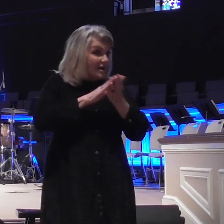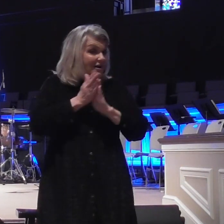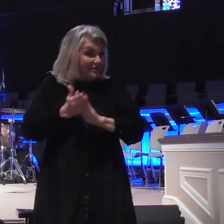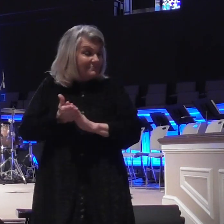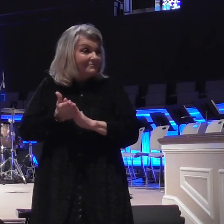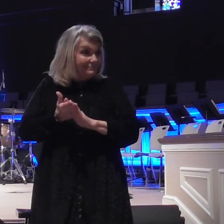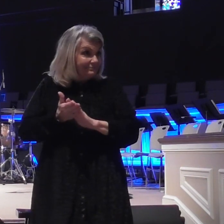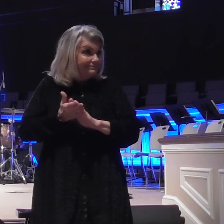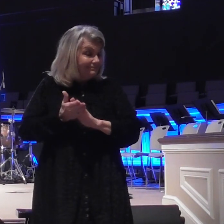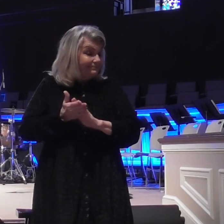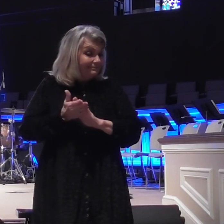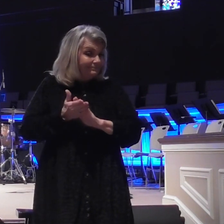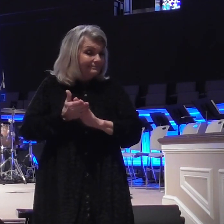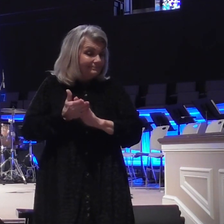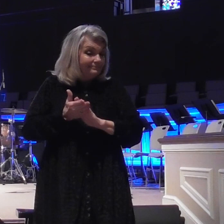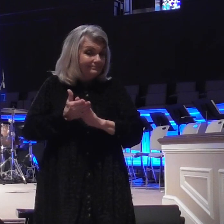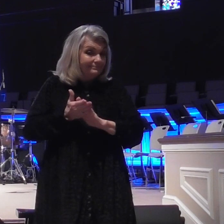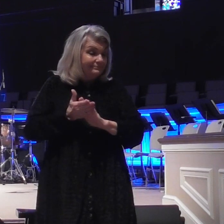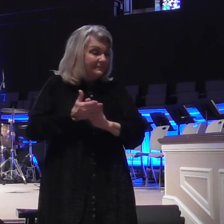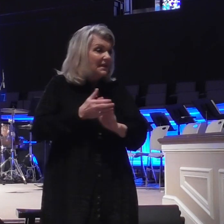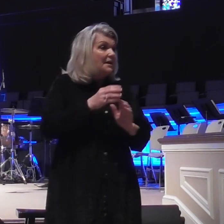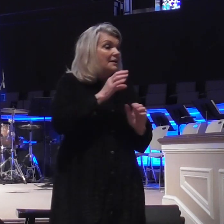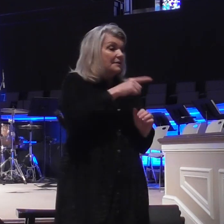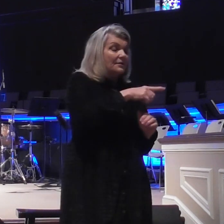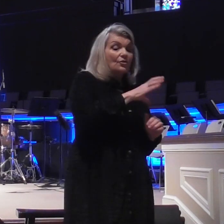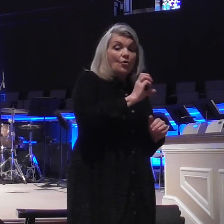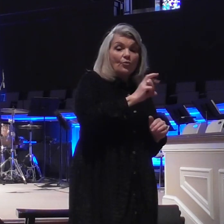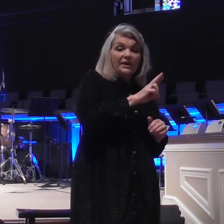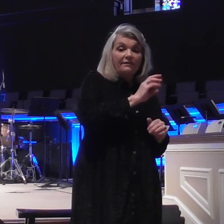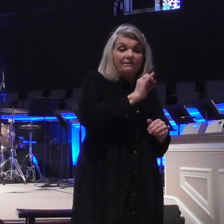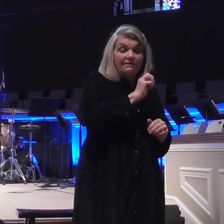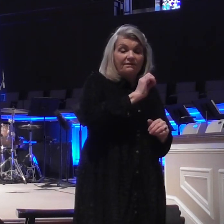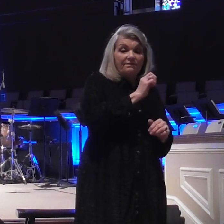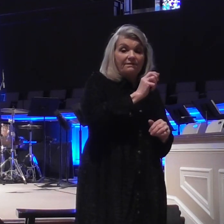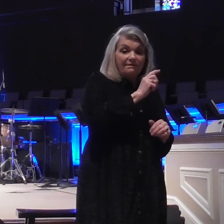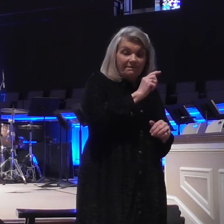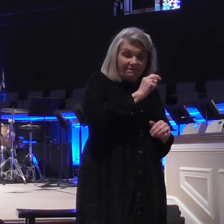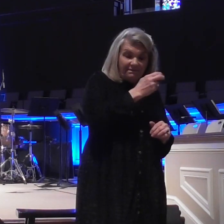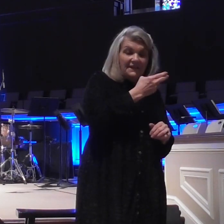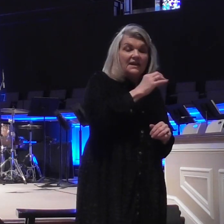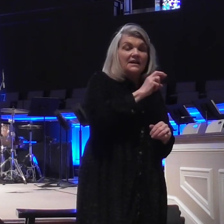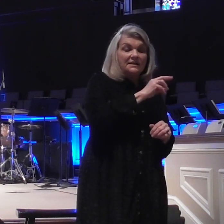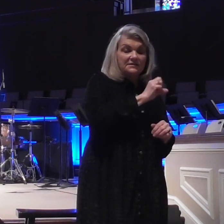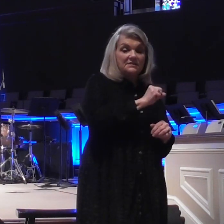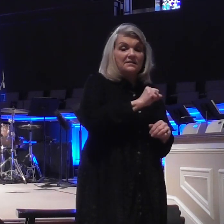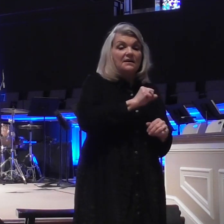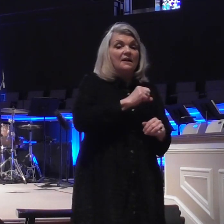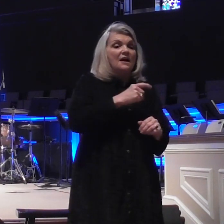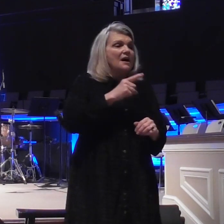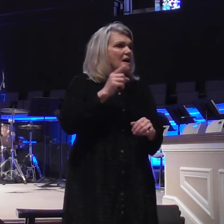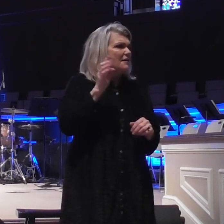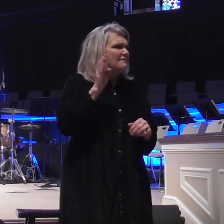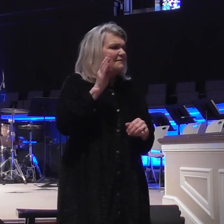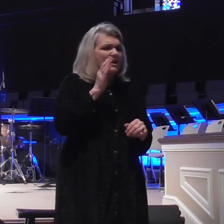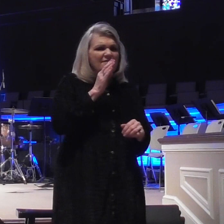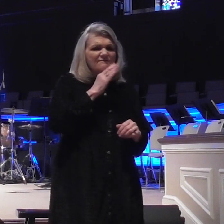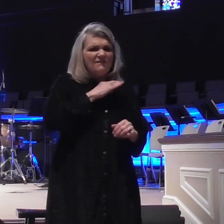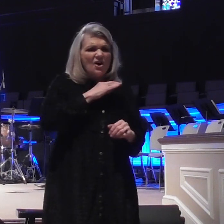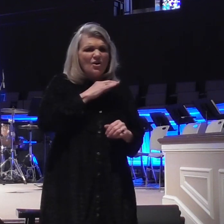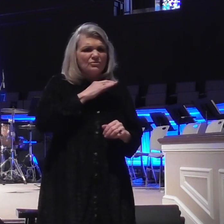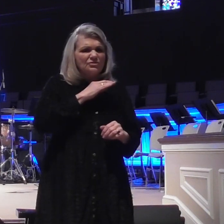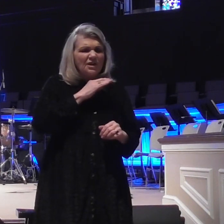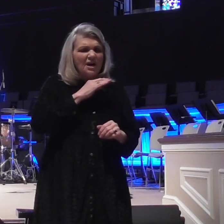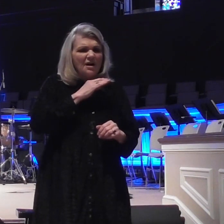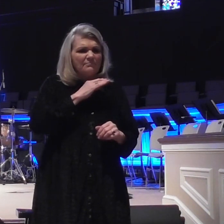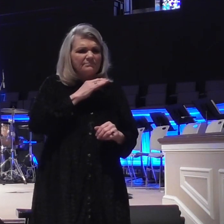Corinthians have a false view of the body. They have a false view of freedom. They have a false view of sexual expression. They think engaging in